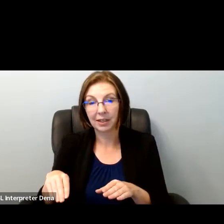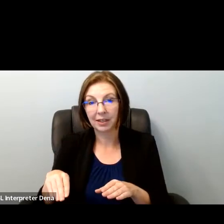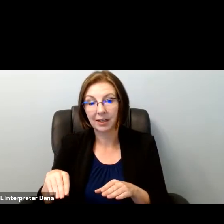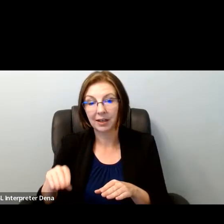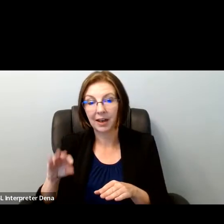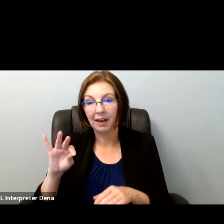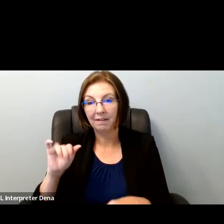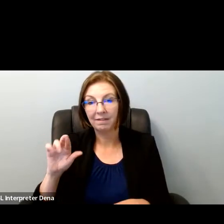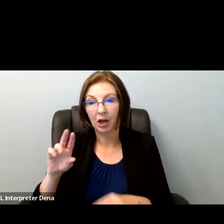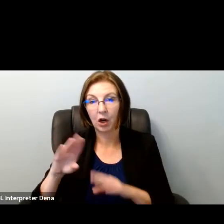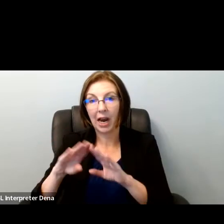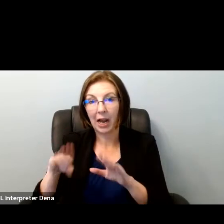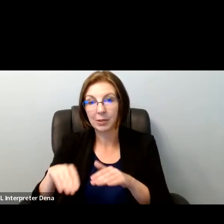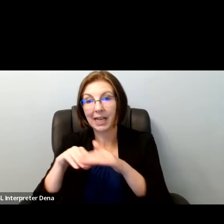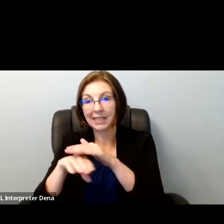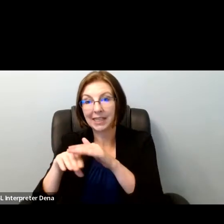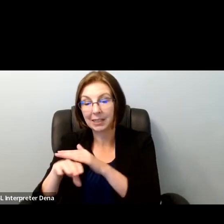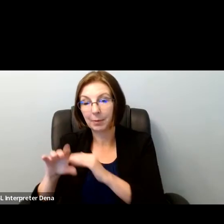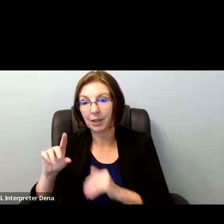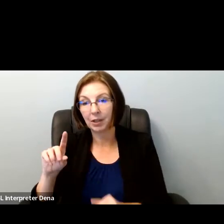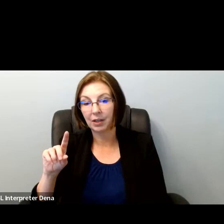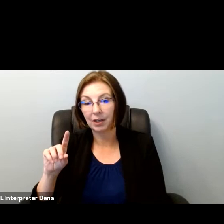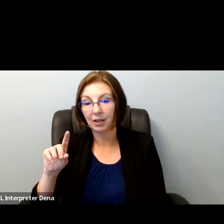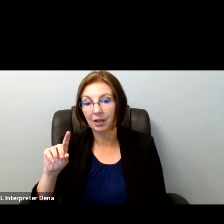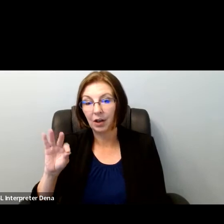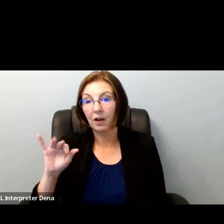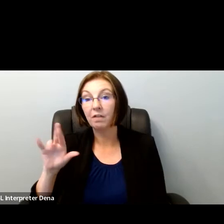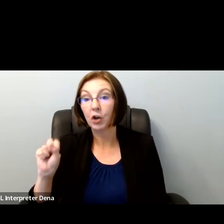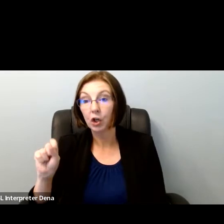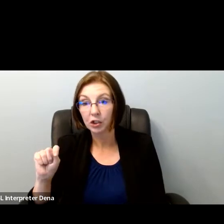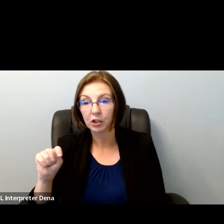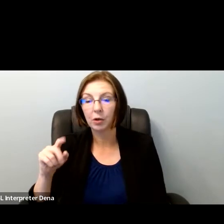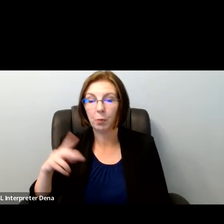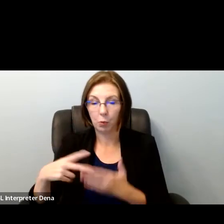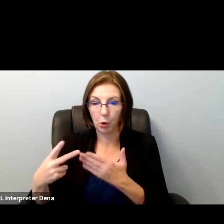Fair Housing Accessibility First program.